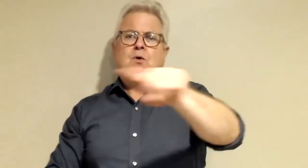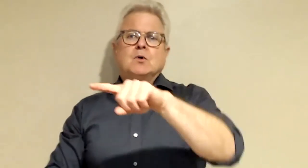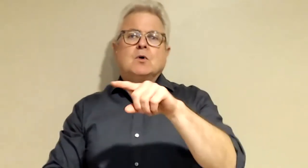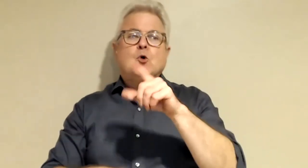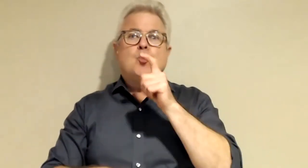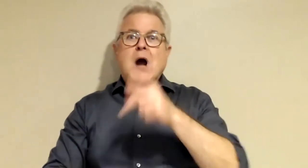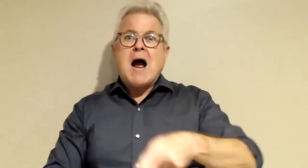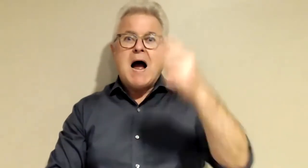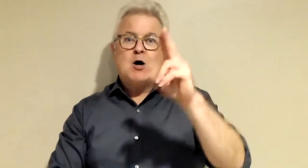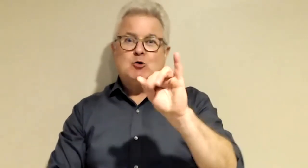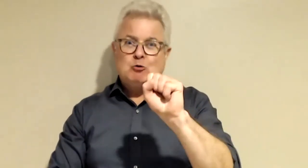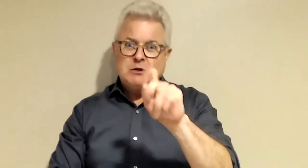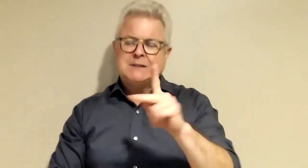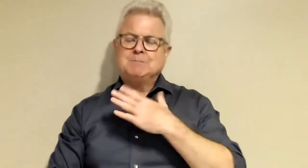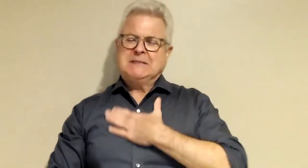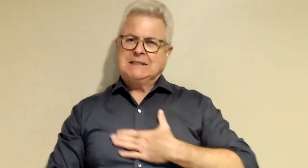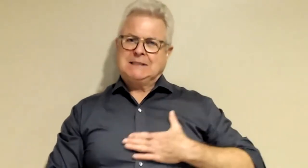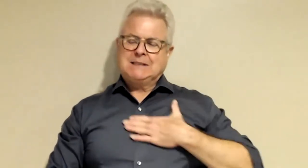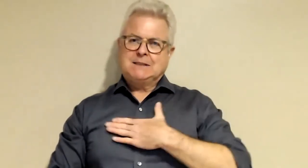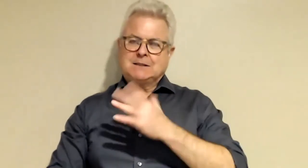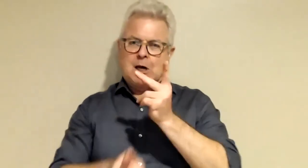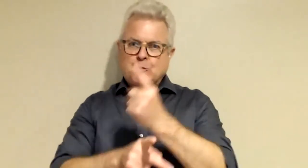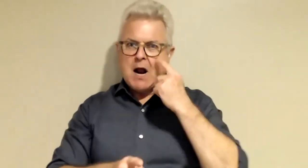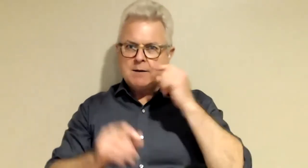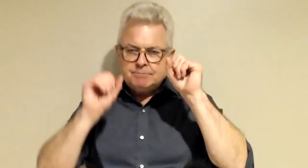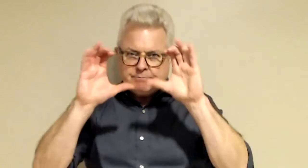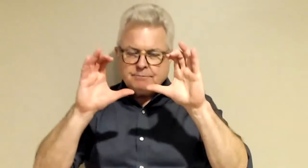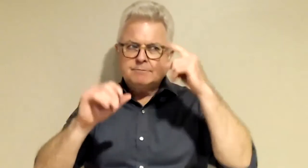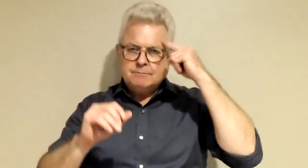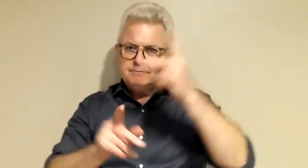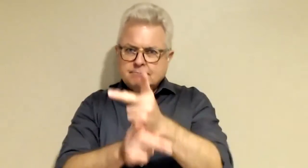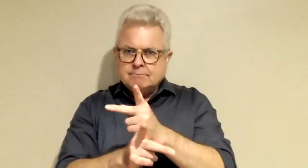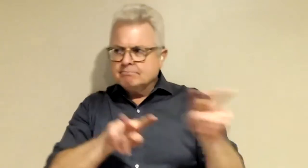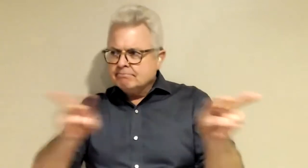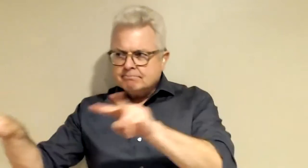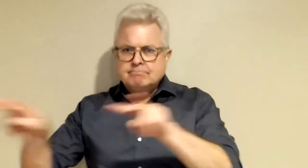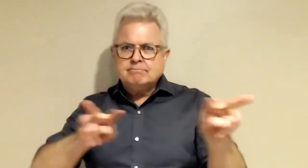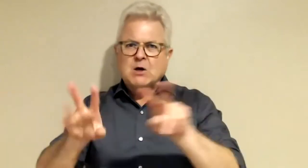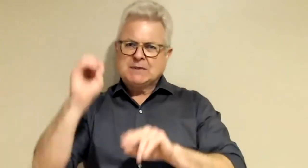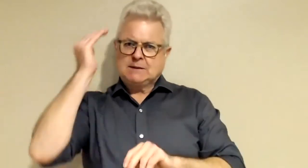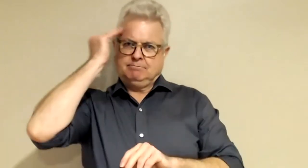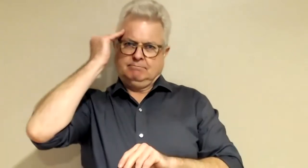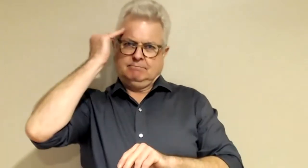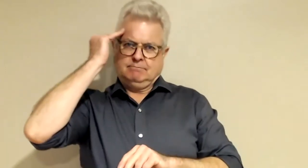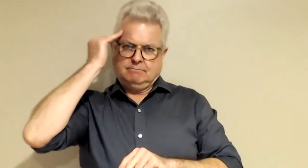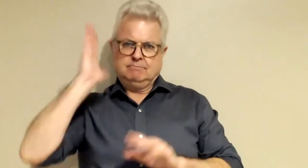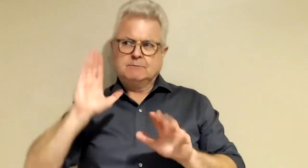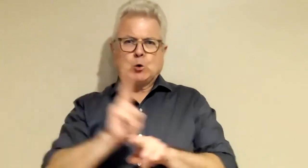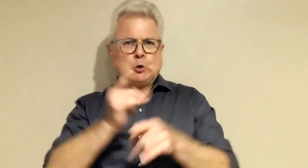numbers are expected to spread. So those of you who are at high risk, please keep your eye open, be aware of what's going